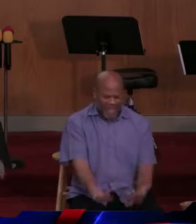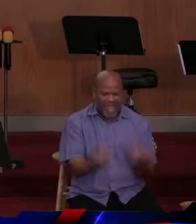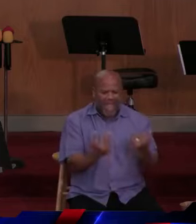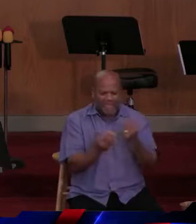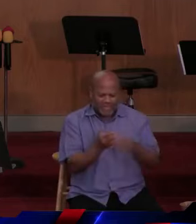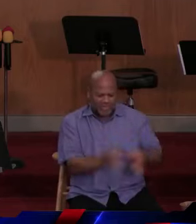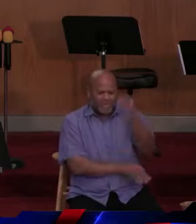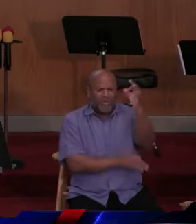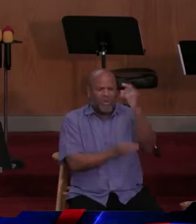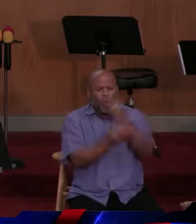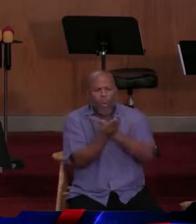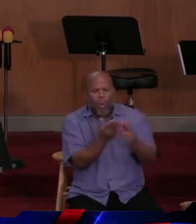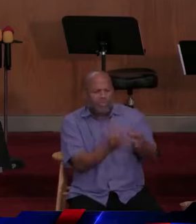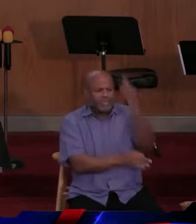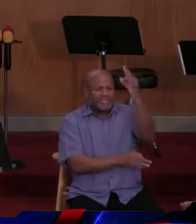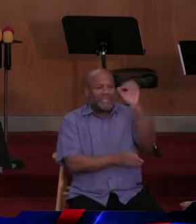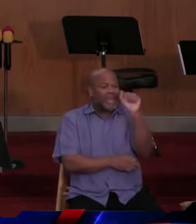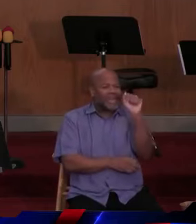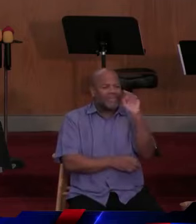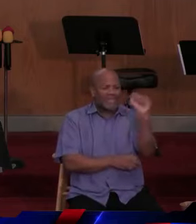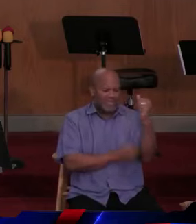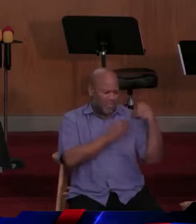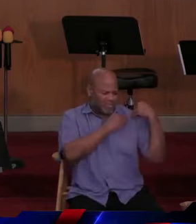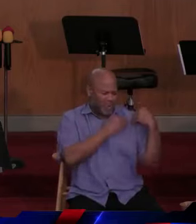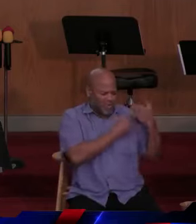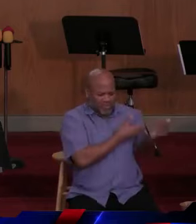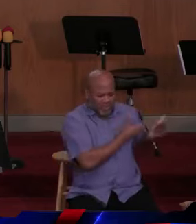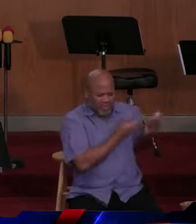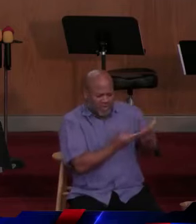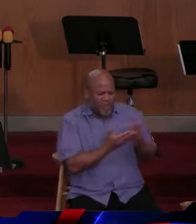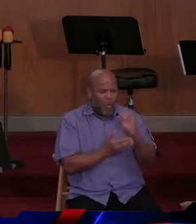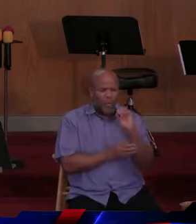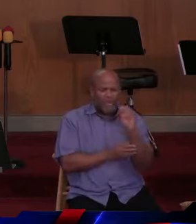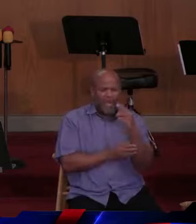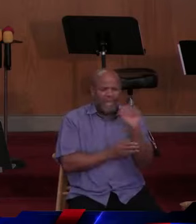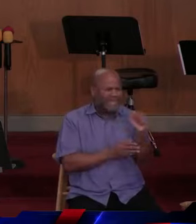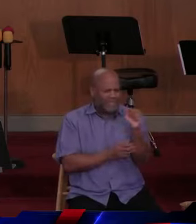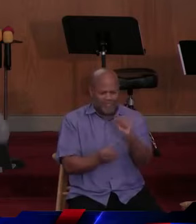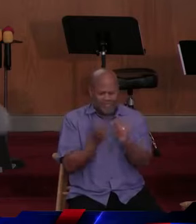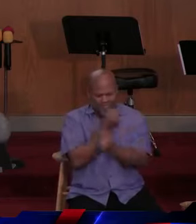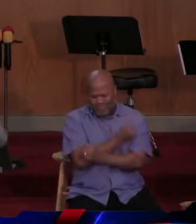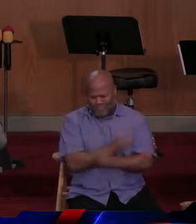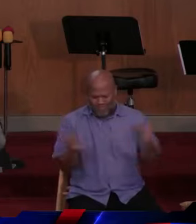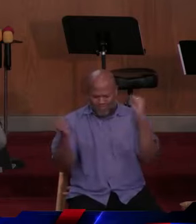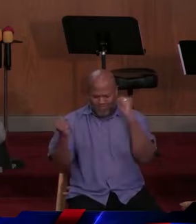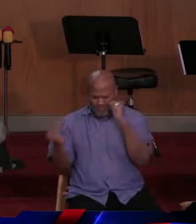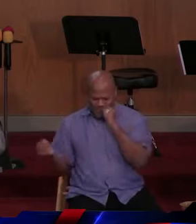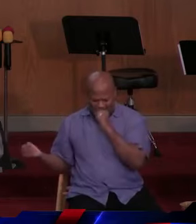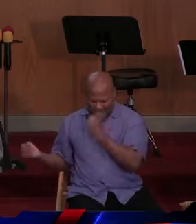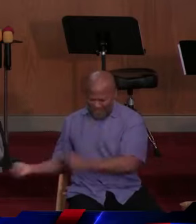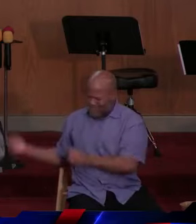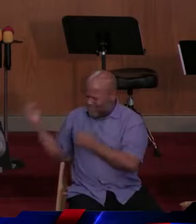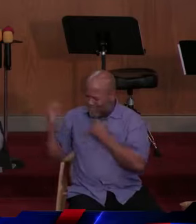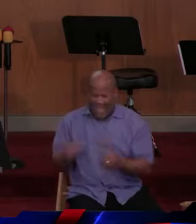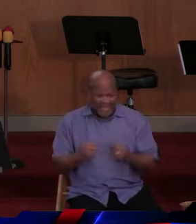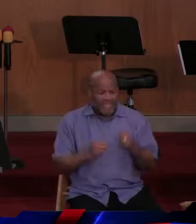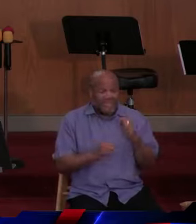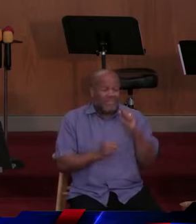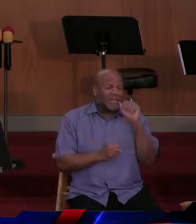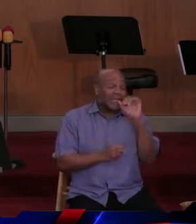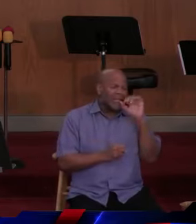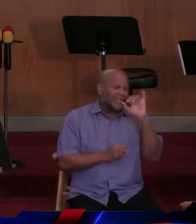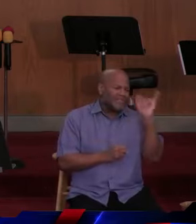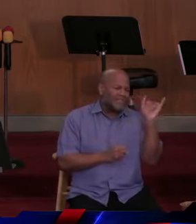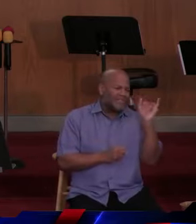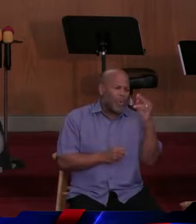Holy Ghost. In Amos, he's the burden bearer. Obadiah, he's the mighty savior. In Jonah, he's forgiving. He's the